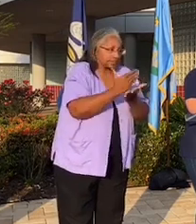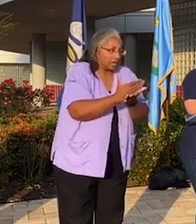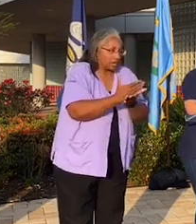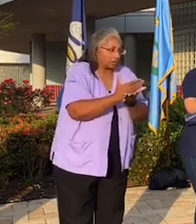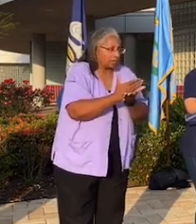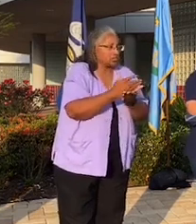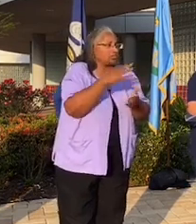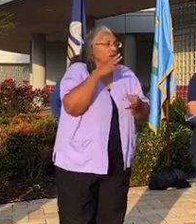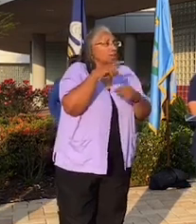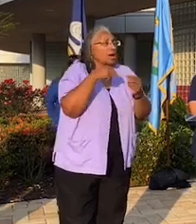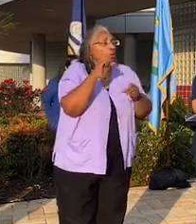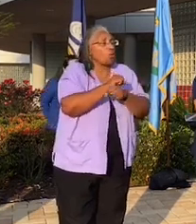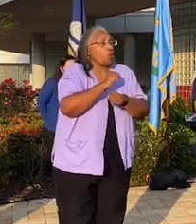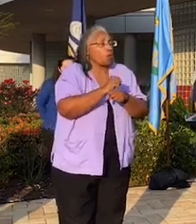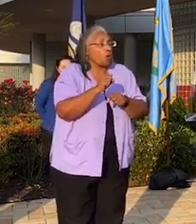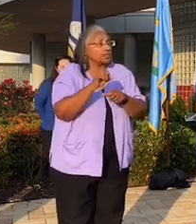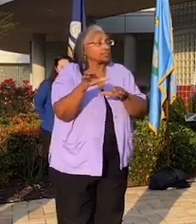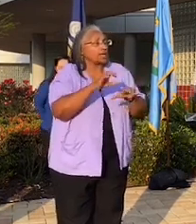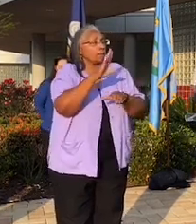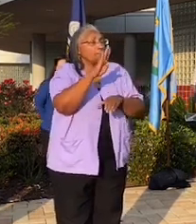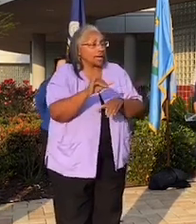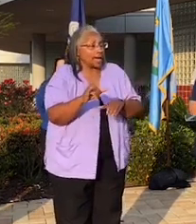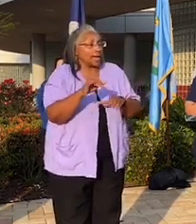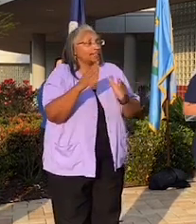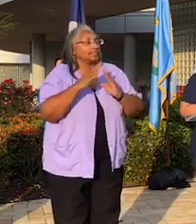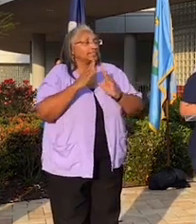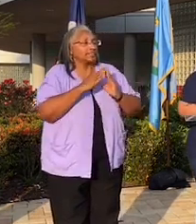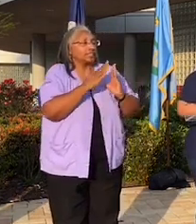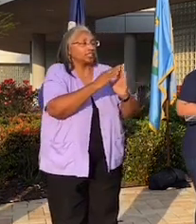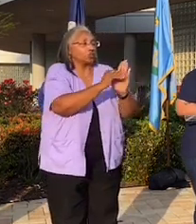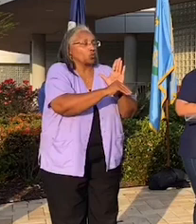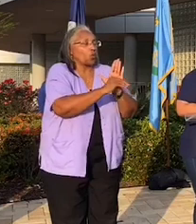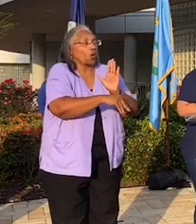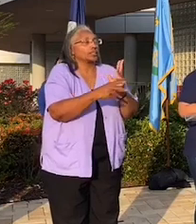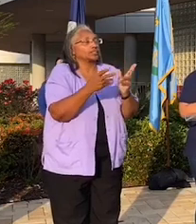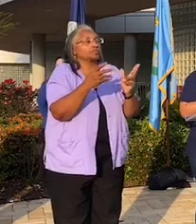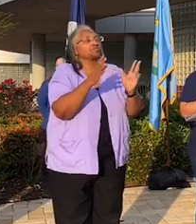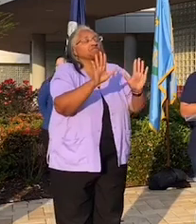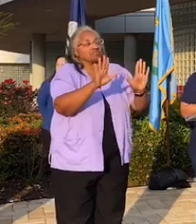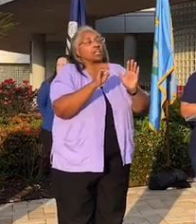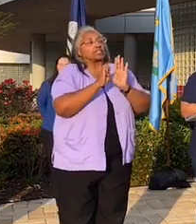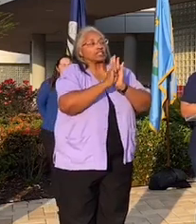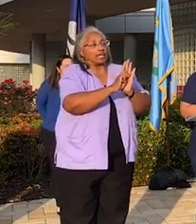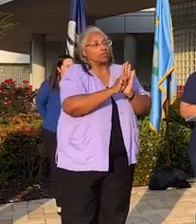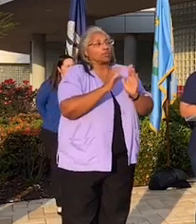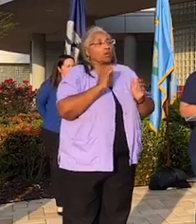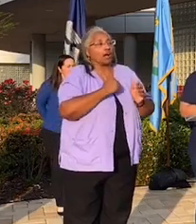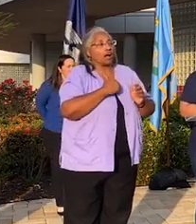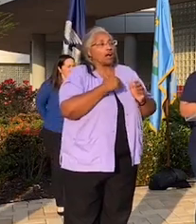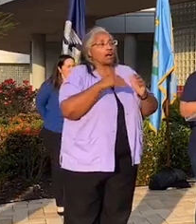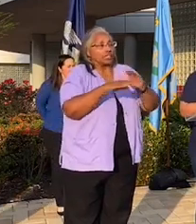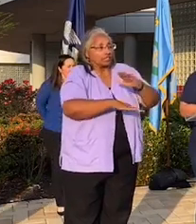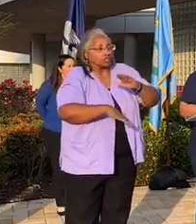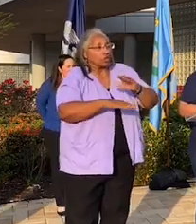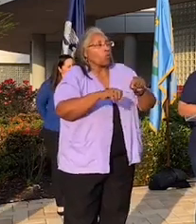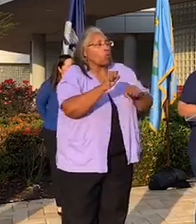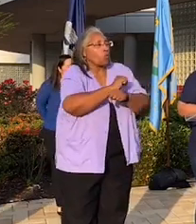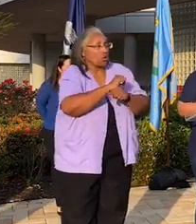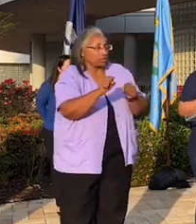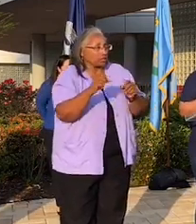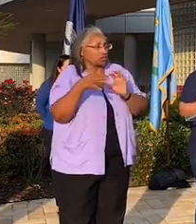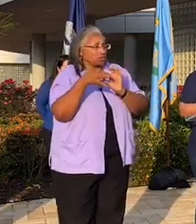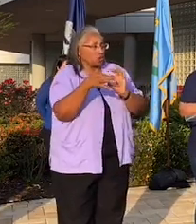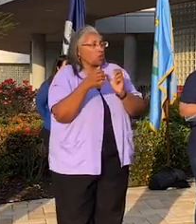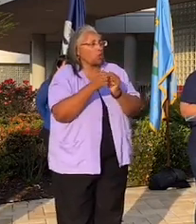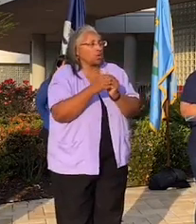being done by the city of New Orleans. So, for example, our infrastructure work, our joint infrastructure work